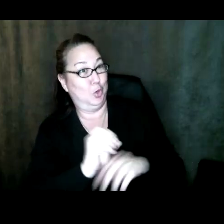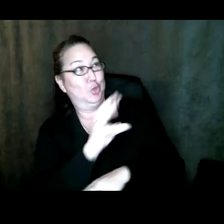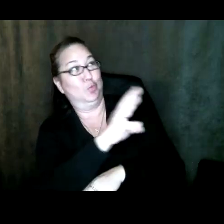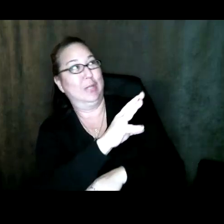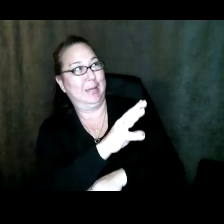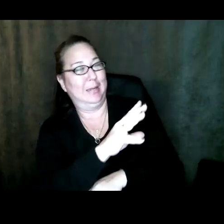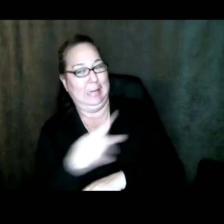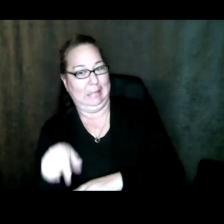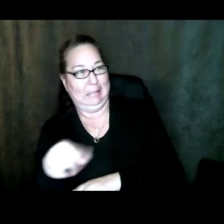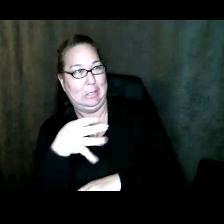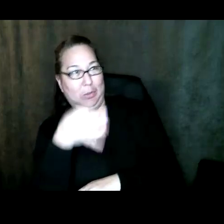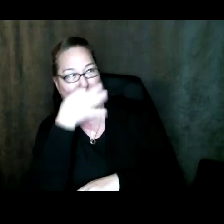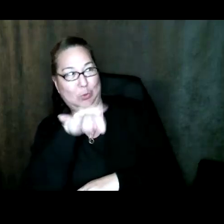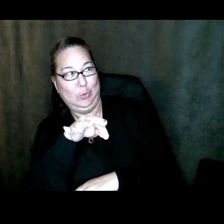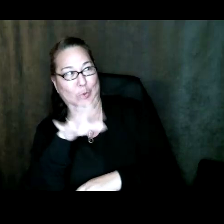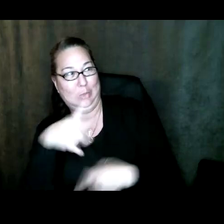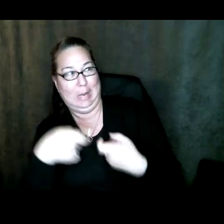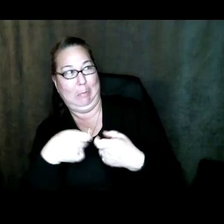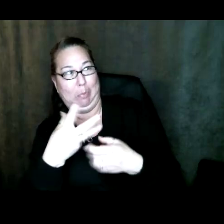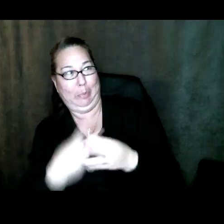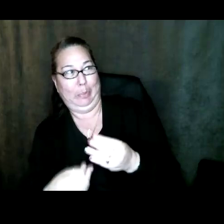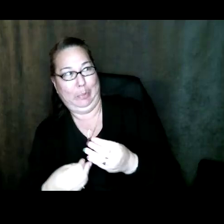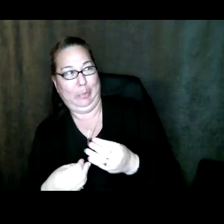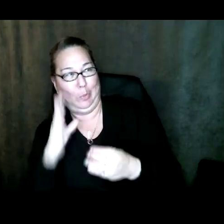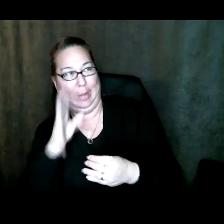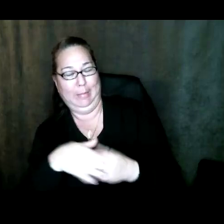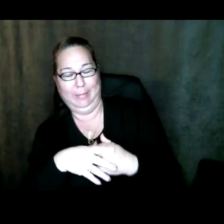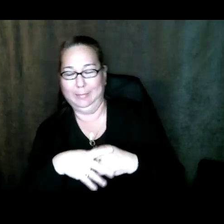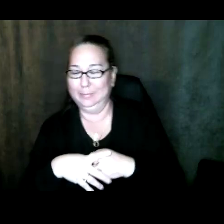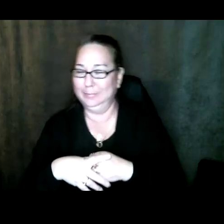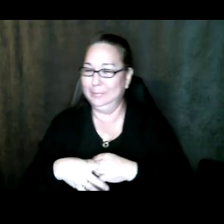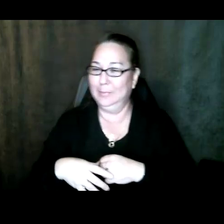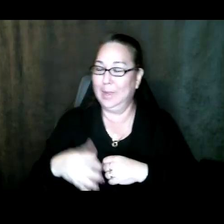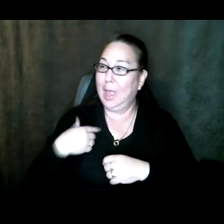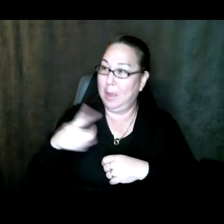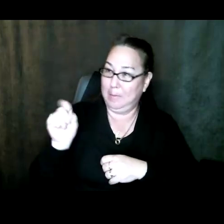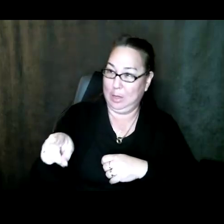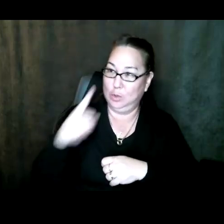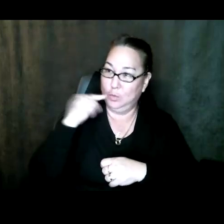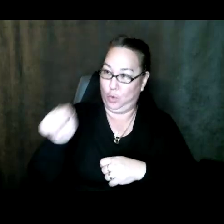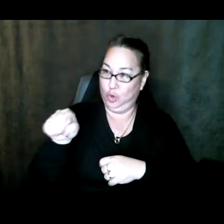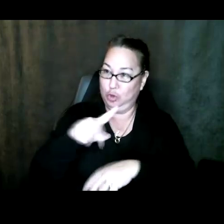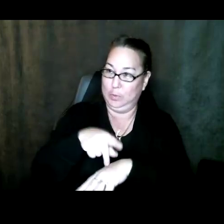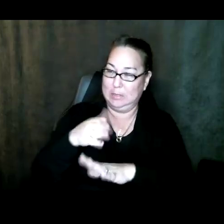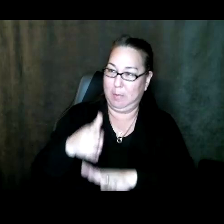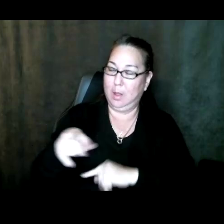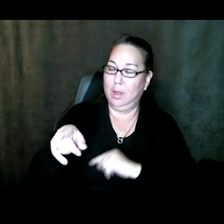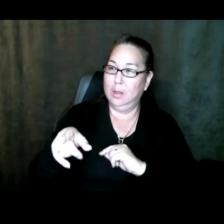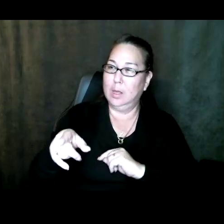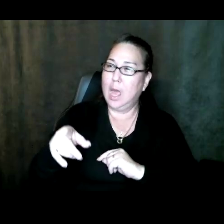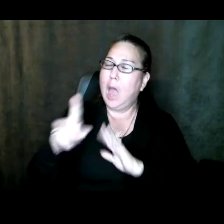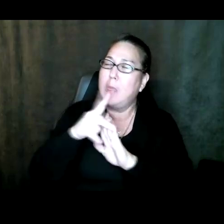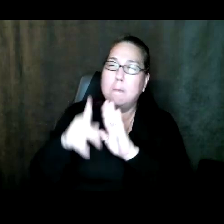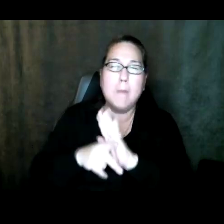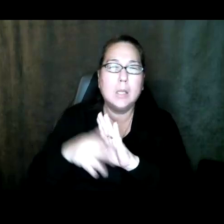those slides anymore, so maybe it's like a gift. My question is for you. I asked the question about policy, the sort of policy things we